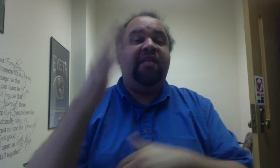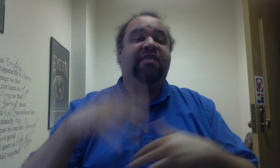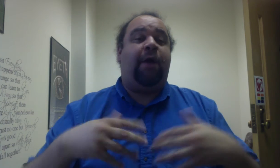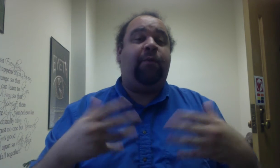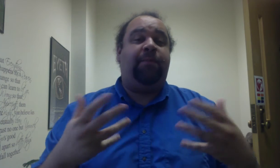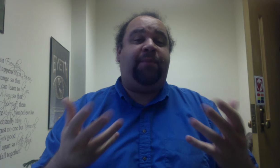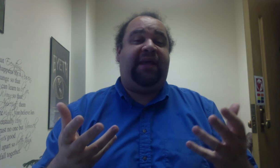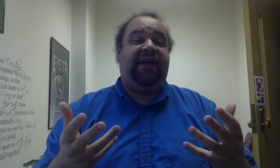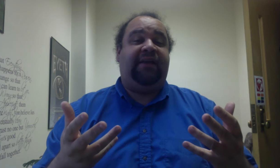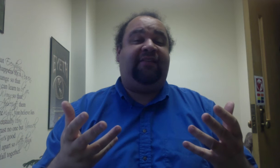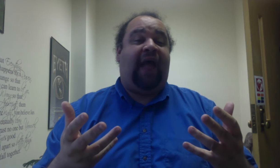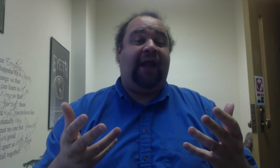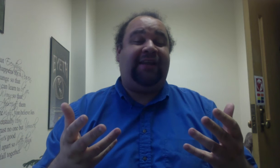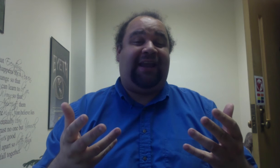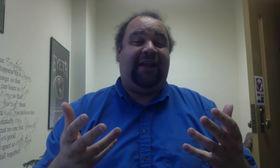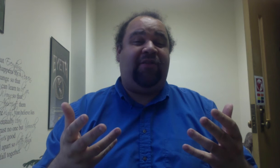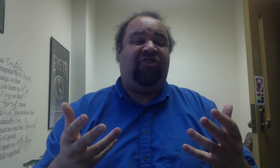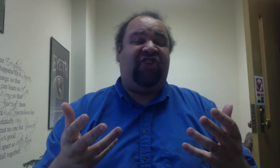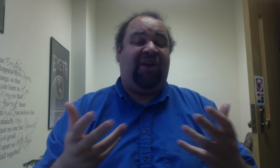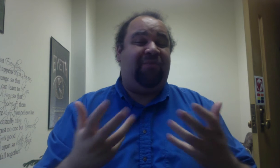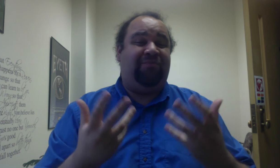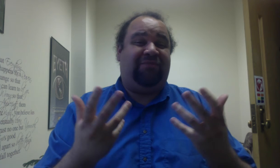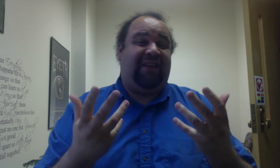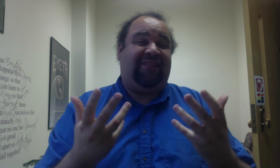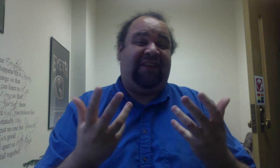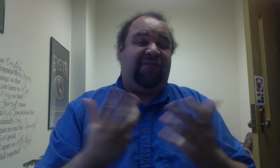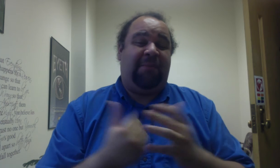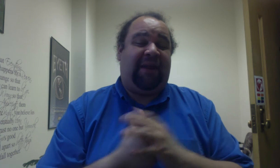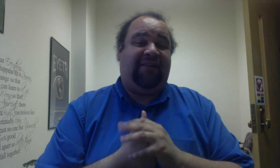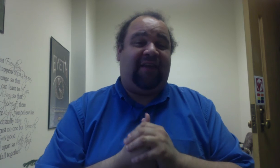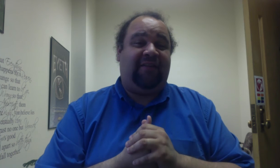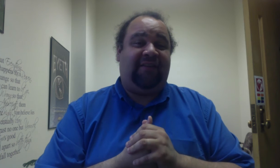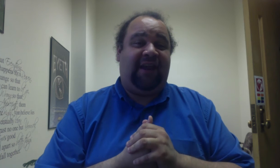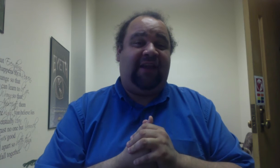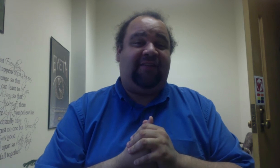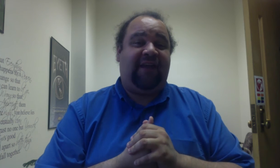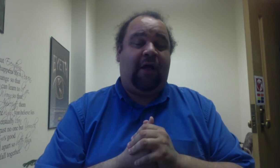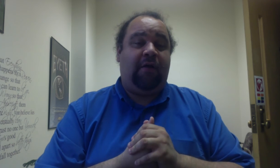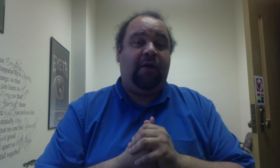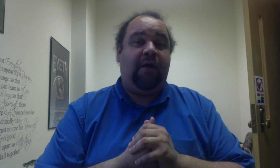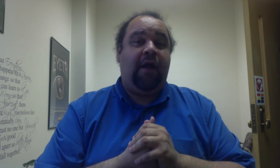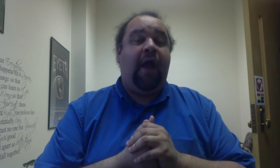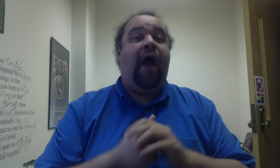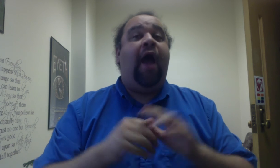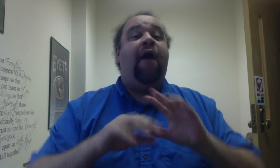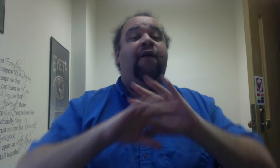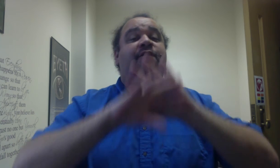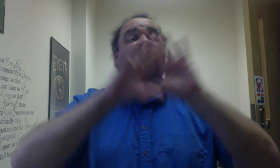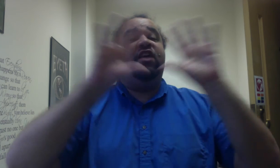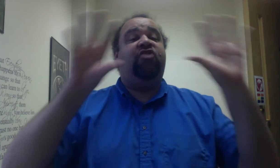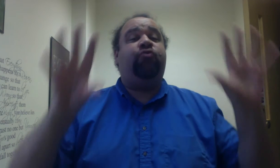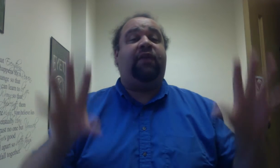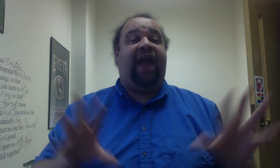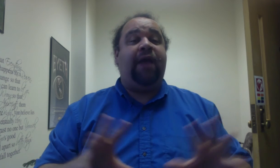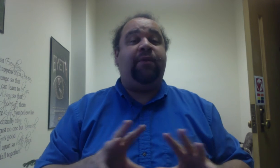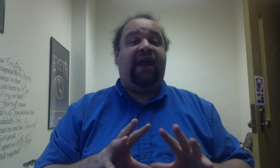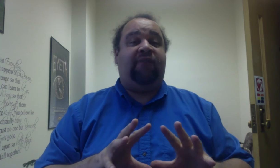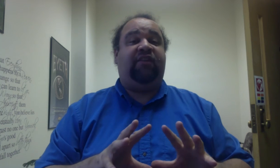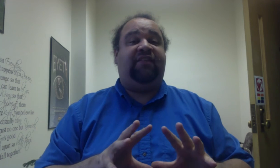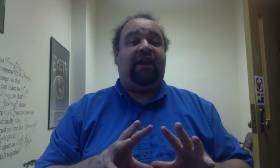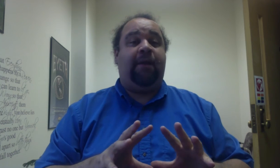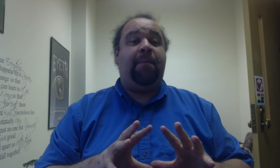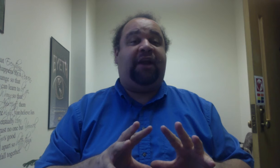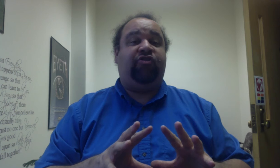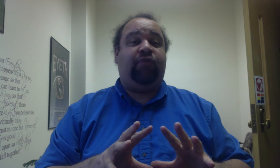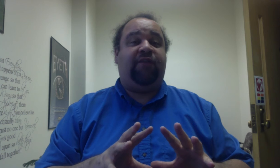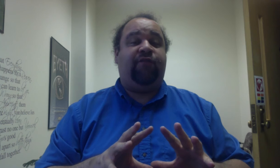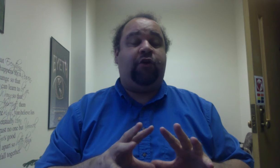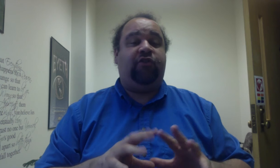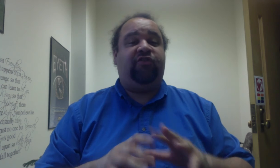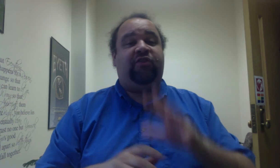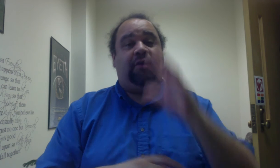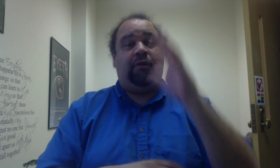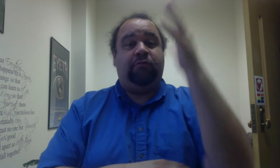that would be signed English, and it doesn't even make sense in ASL. Visually, I would have to set up my tree first.